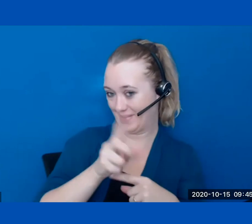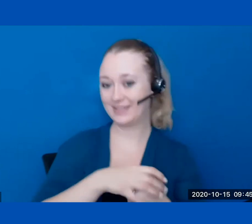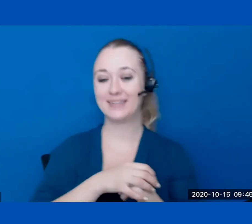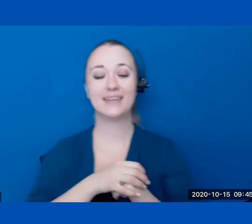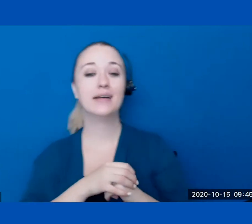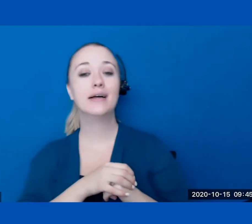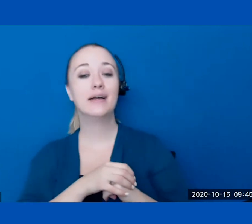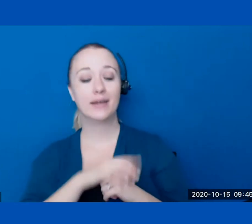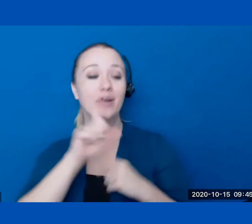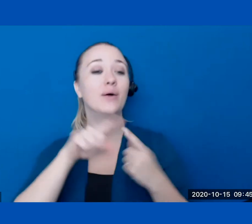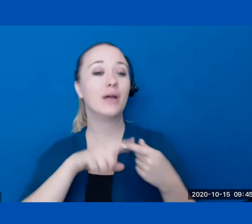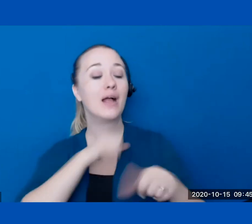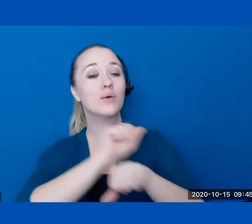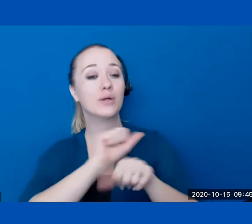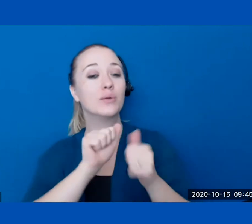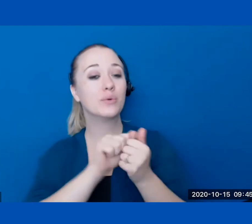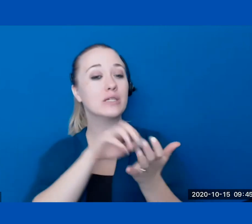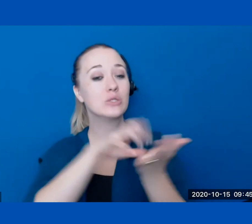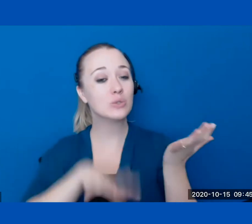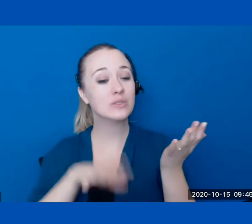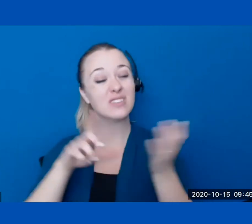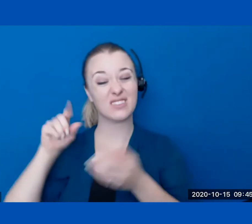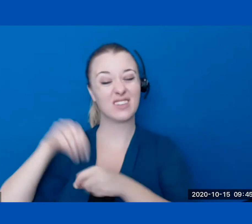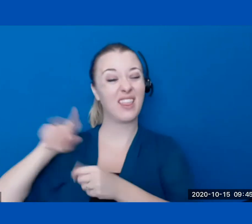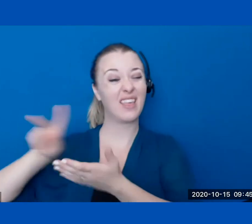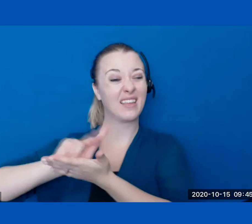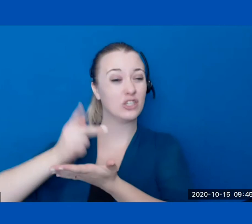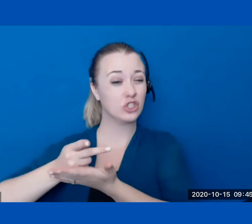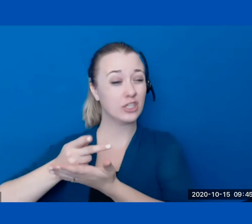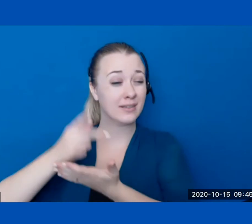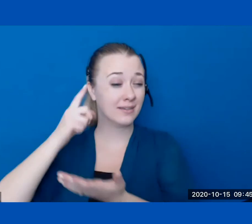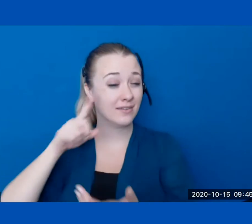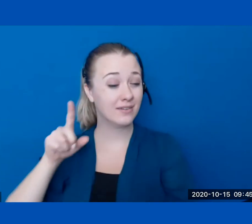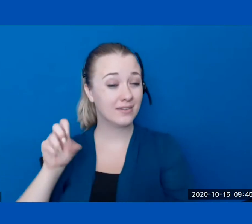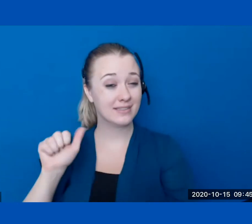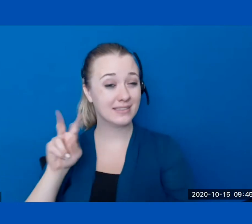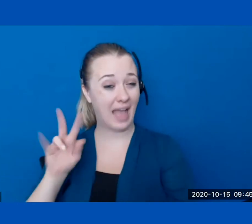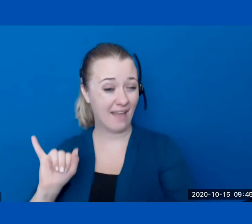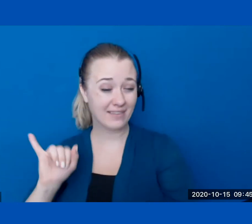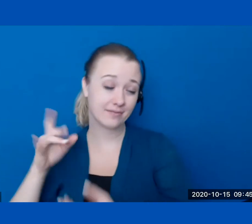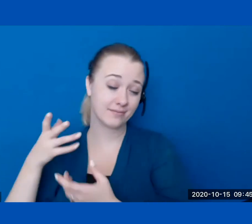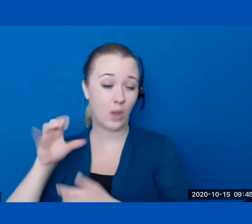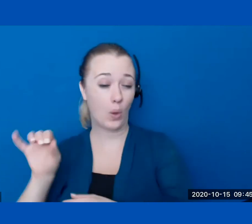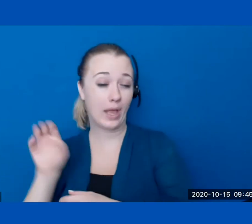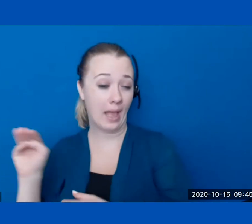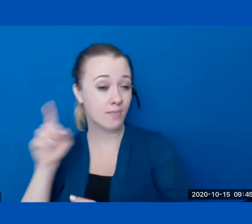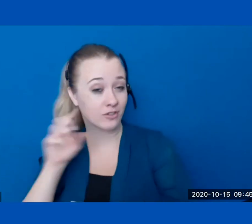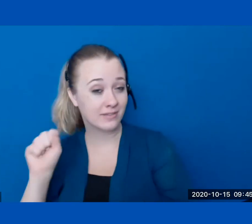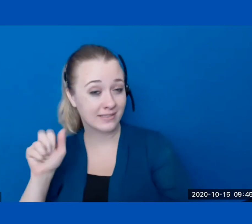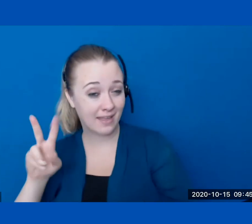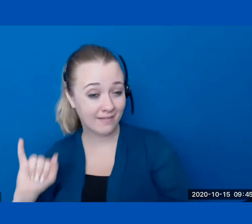when I work with students in the kitchen at Savvy, mostly in O&M at Savvy, what I will say is that what I tell my